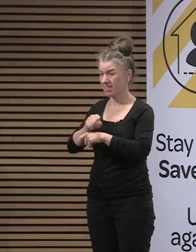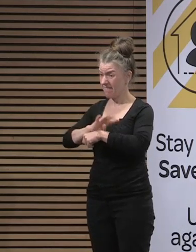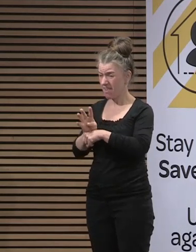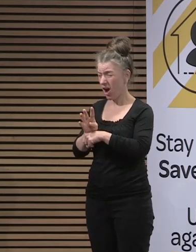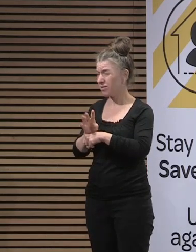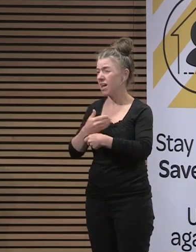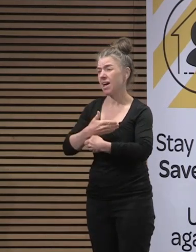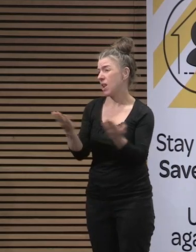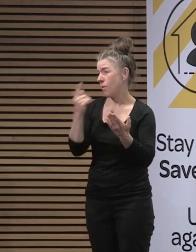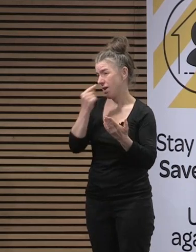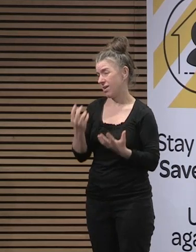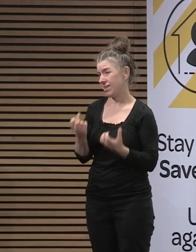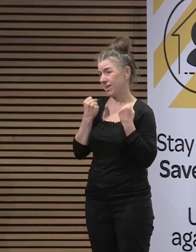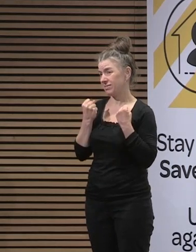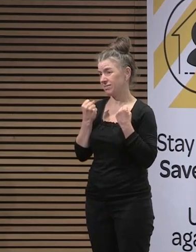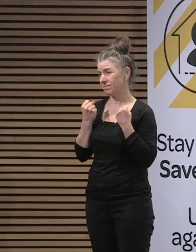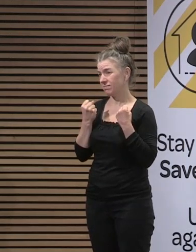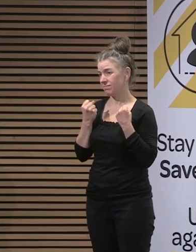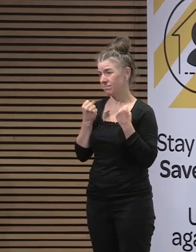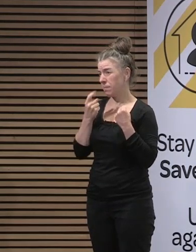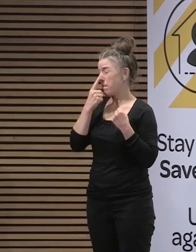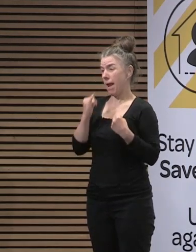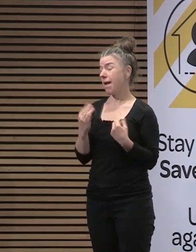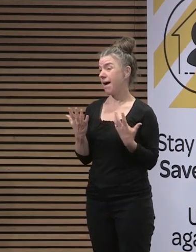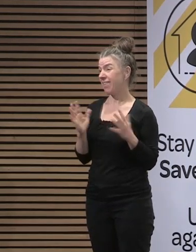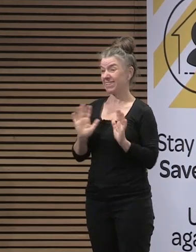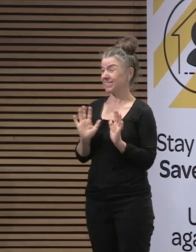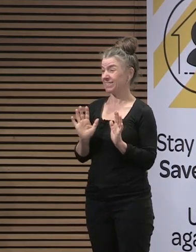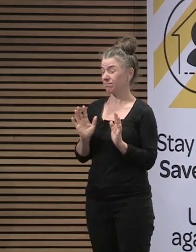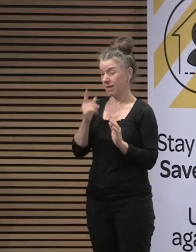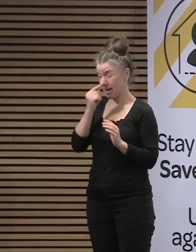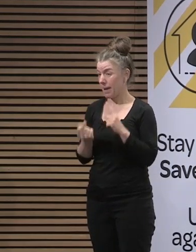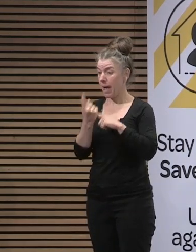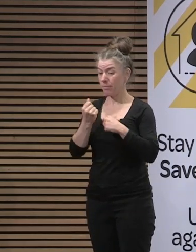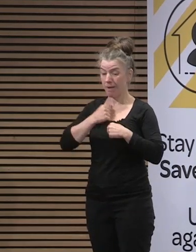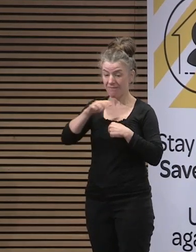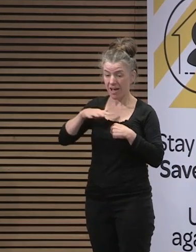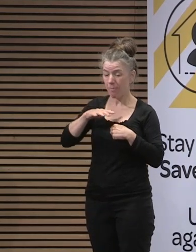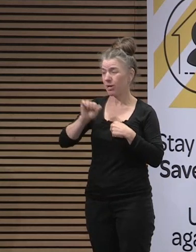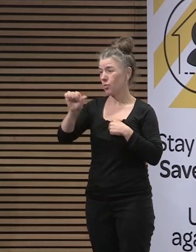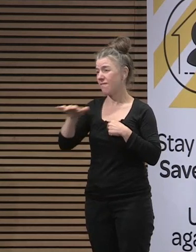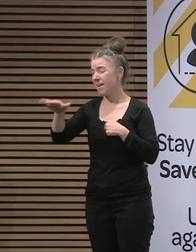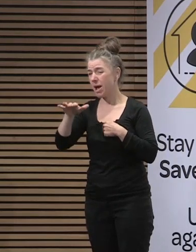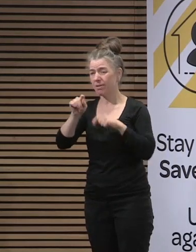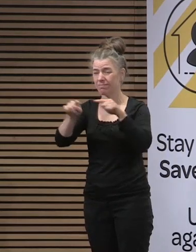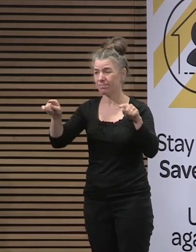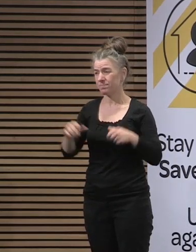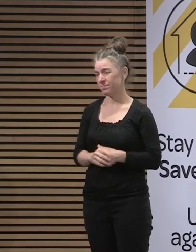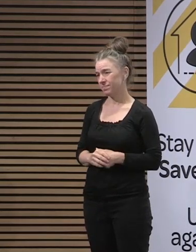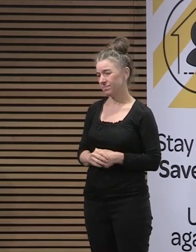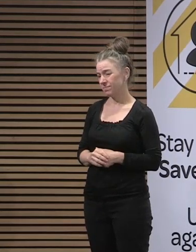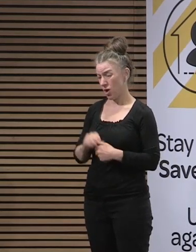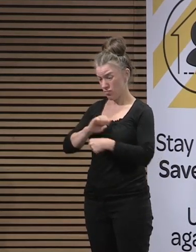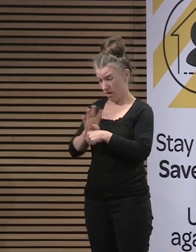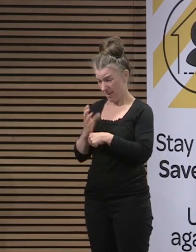affect any one of us and any one of our loved ones. And I know that if we were in that position, it would be difficult enough